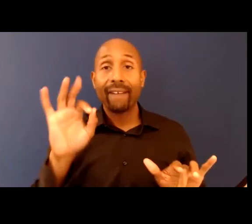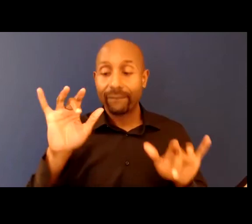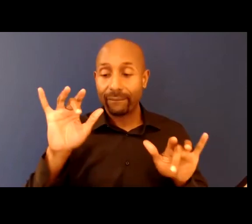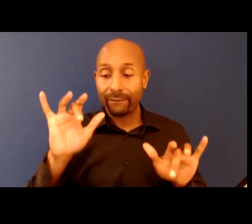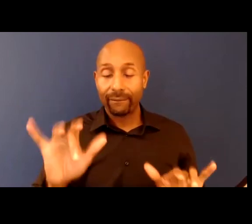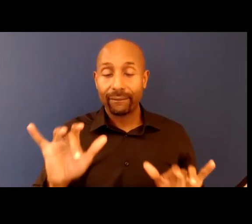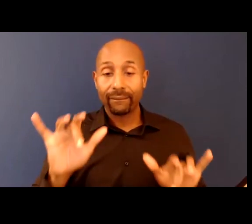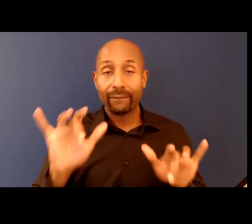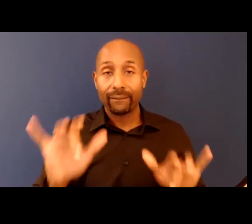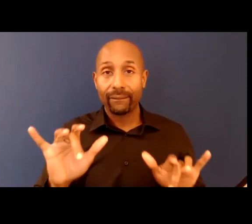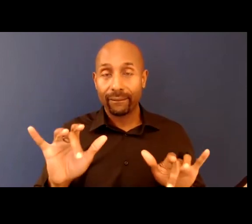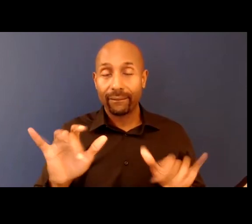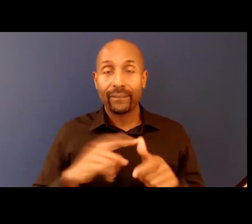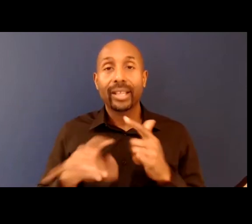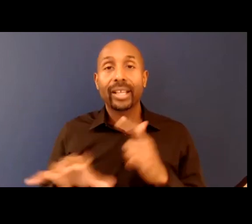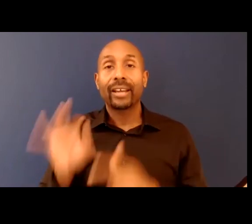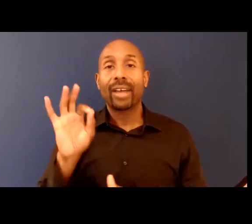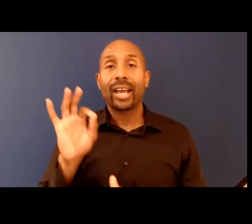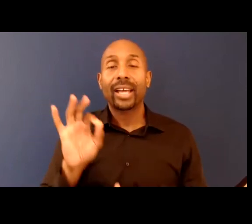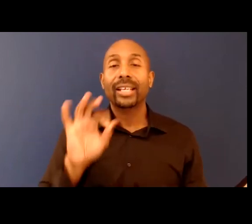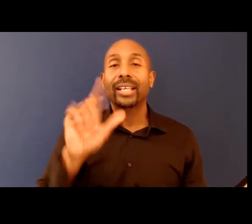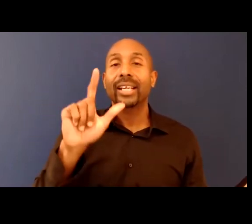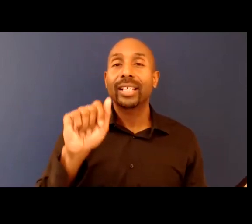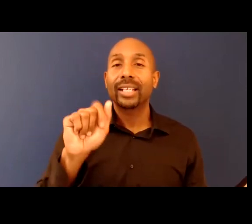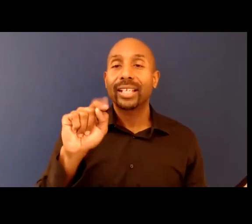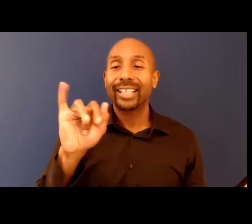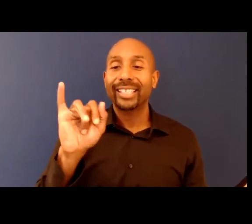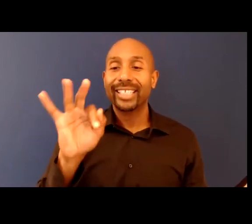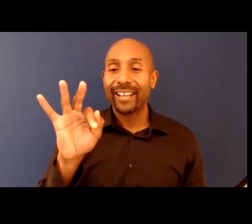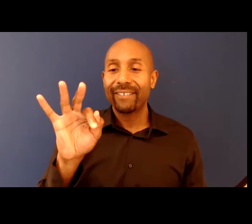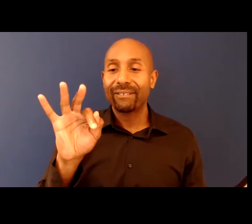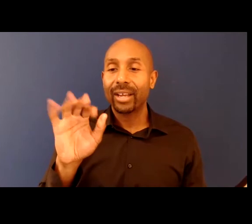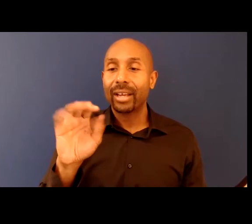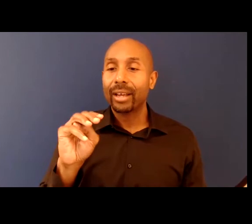And I want you to find Latif McLeod.